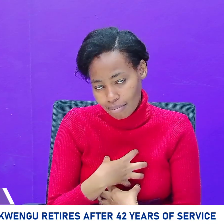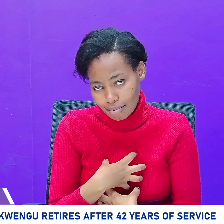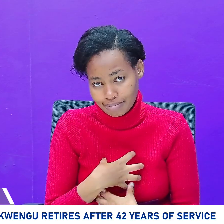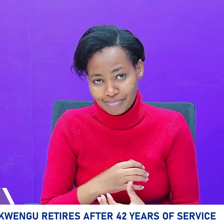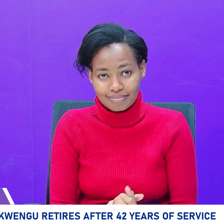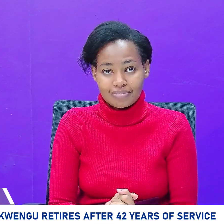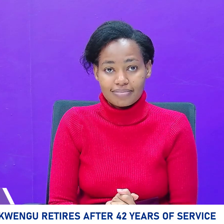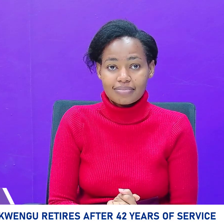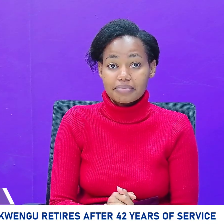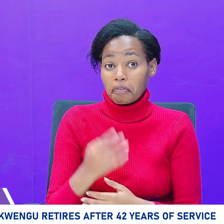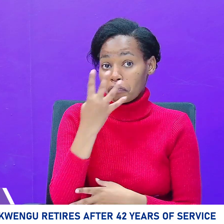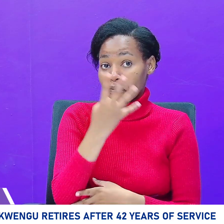her retirement.